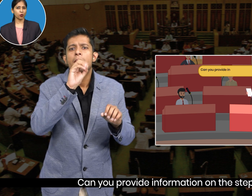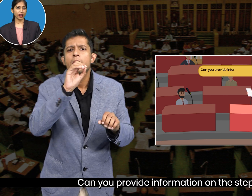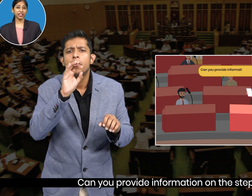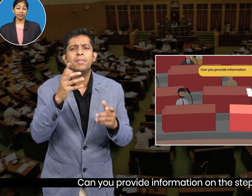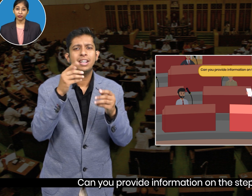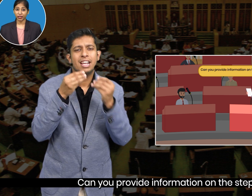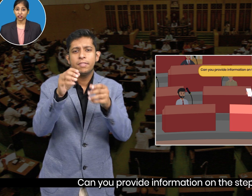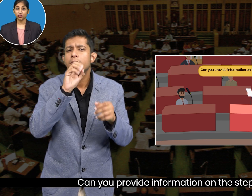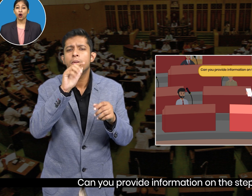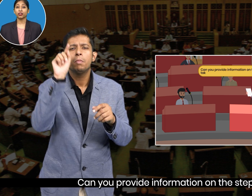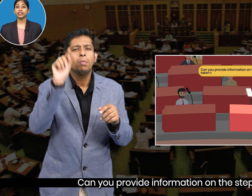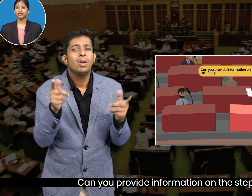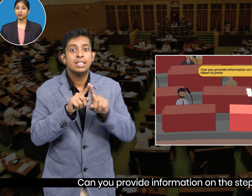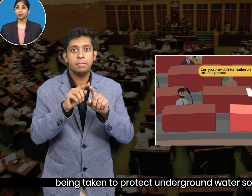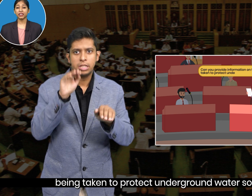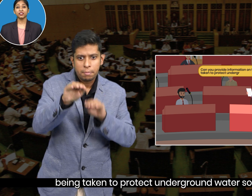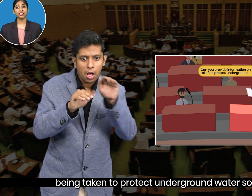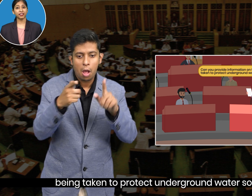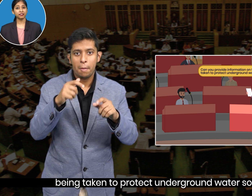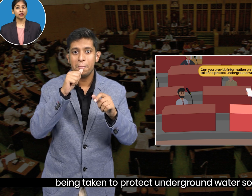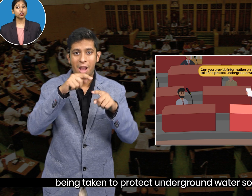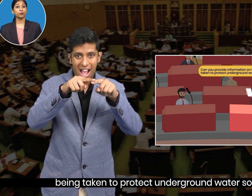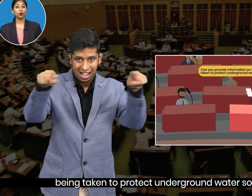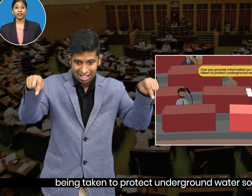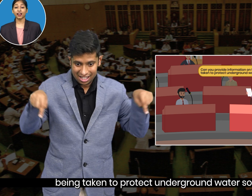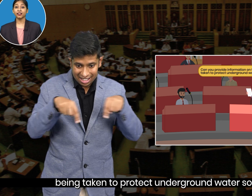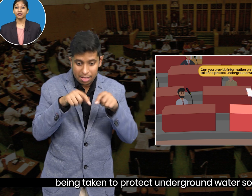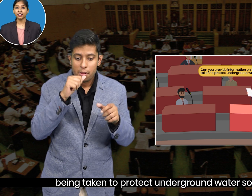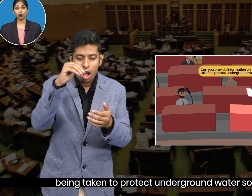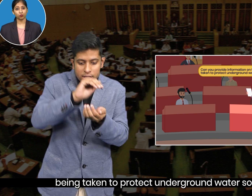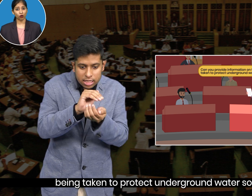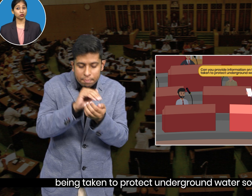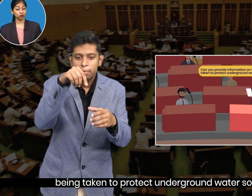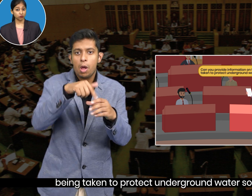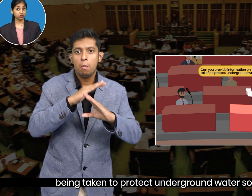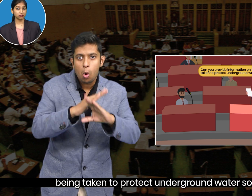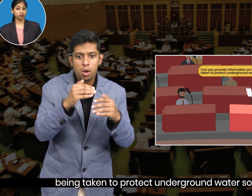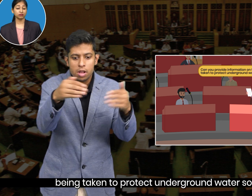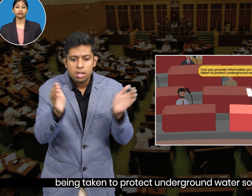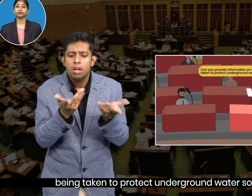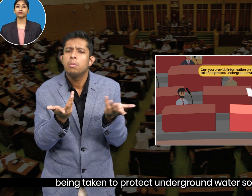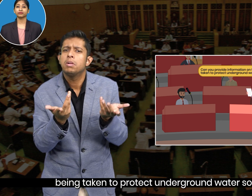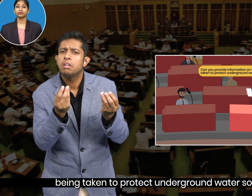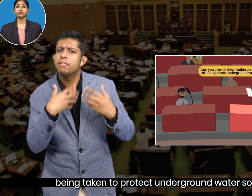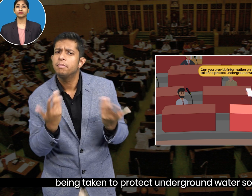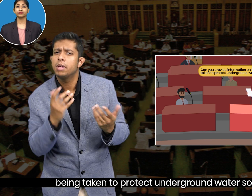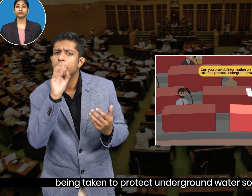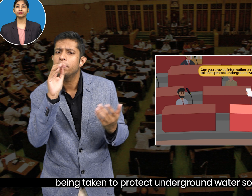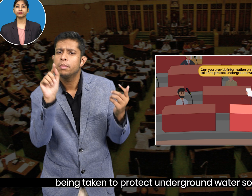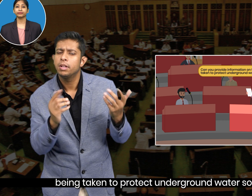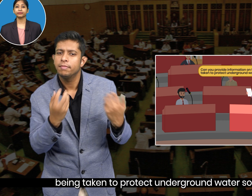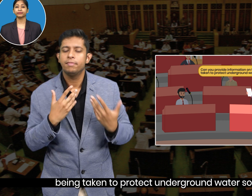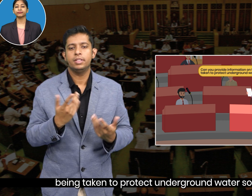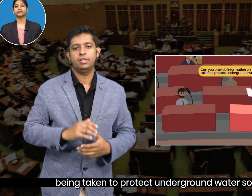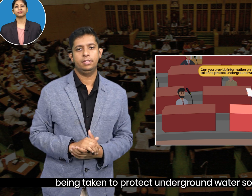Can you provide information on the steps being taken to protect underground water sources?